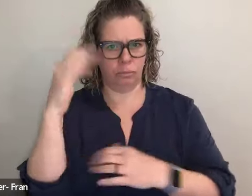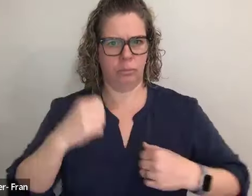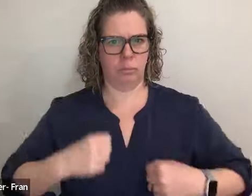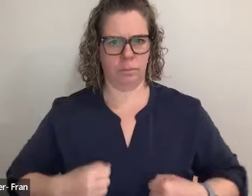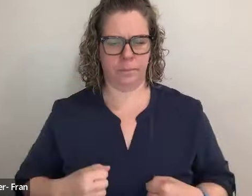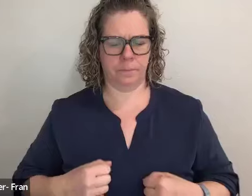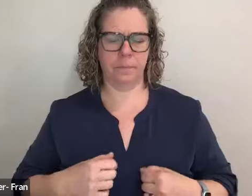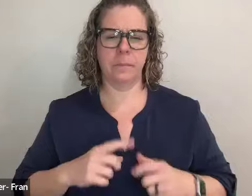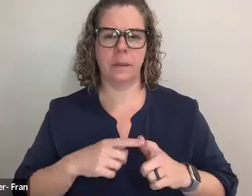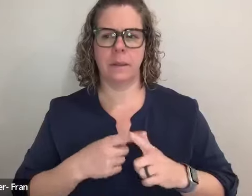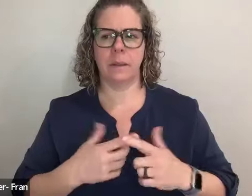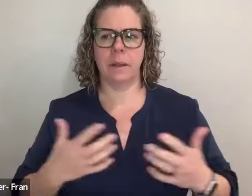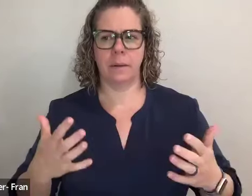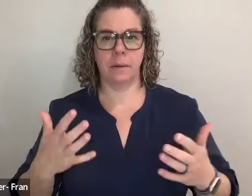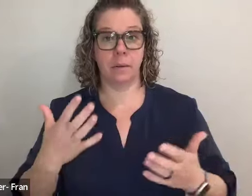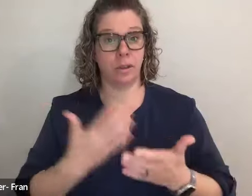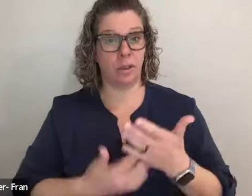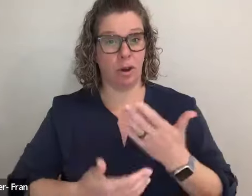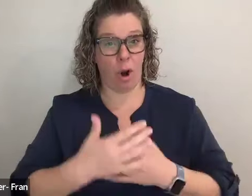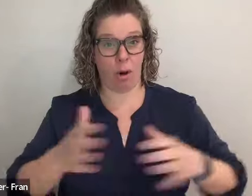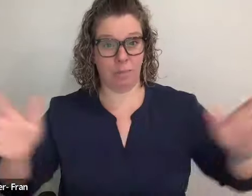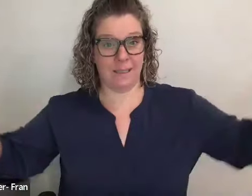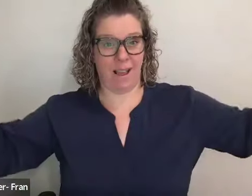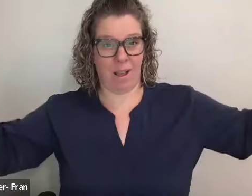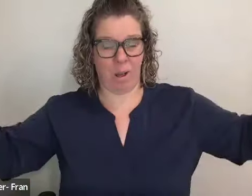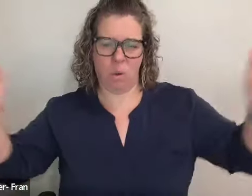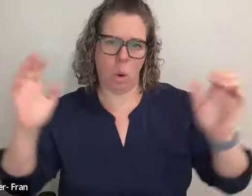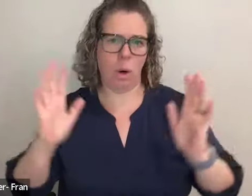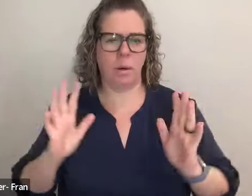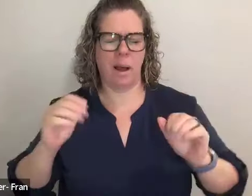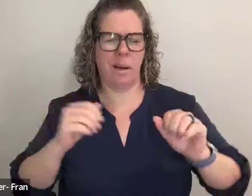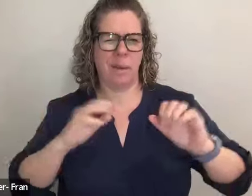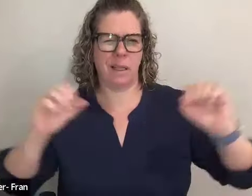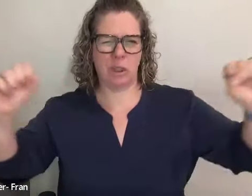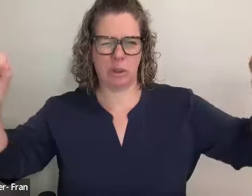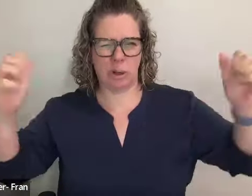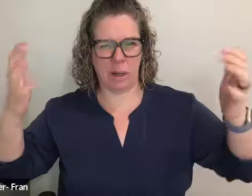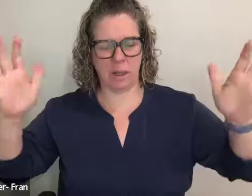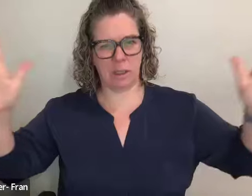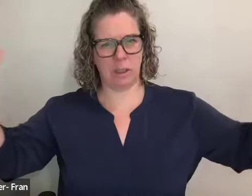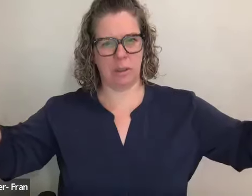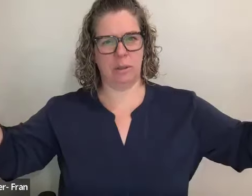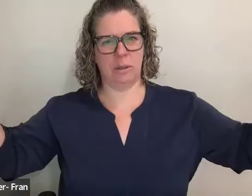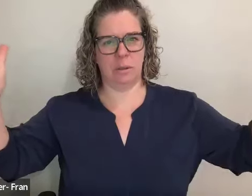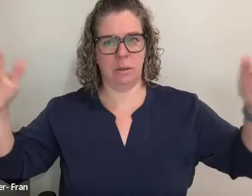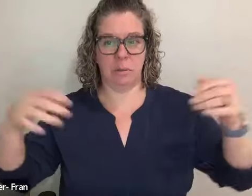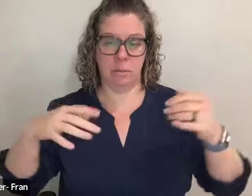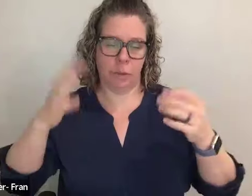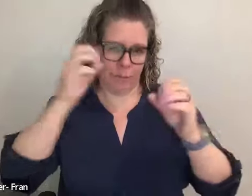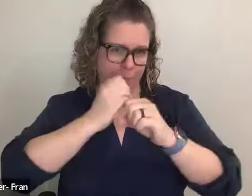And then imagine you can put your arms out if you want or not, just kind of doing a little stretch too. Put your arms out in your mind or in real